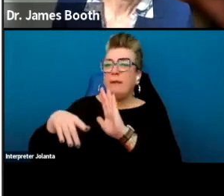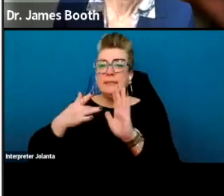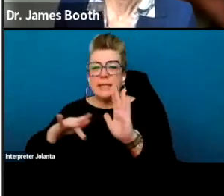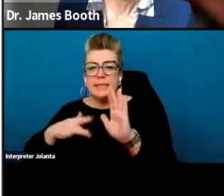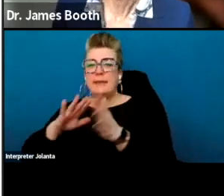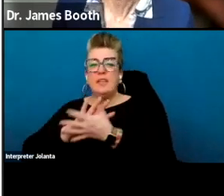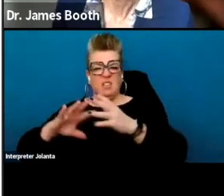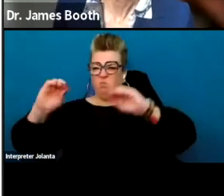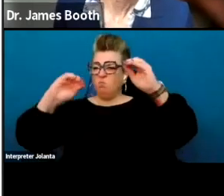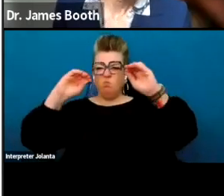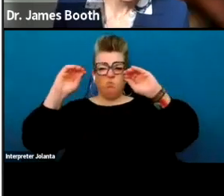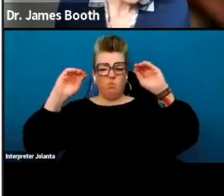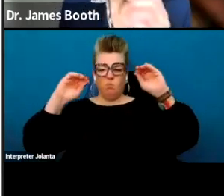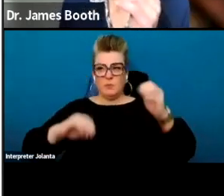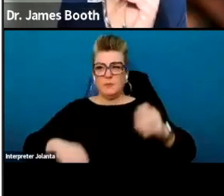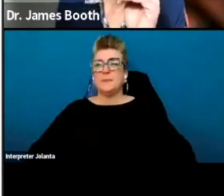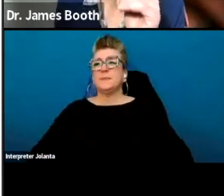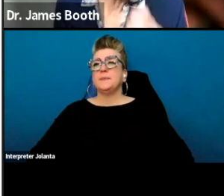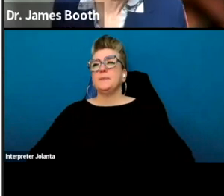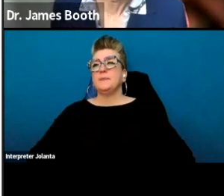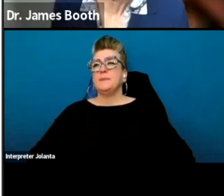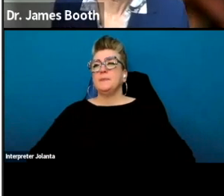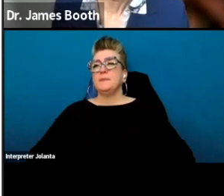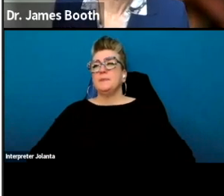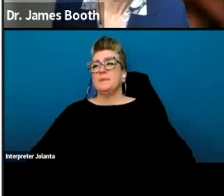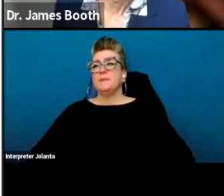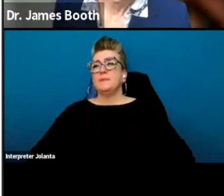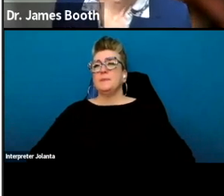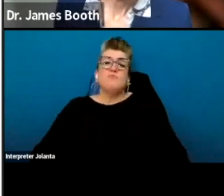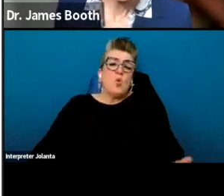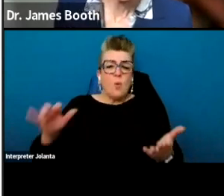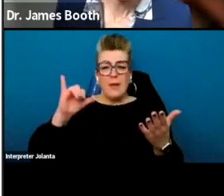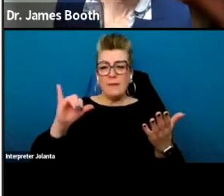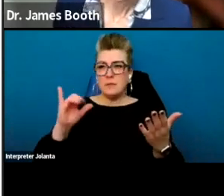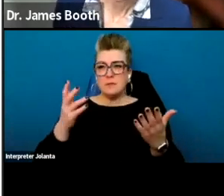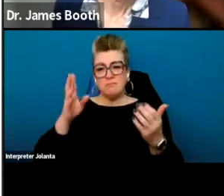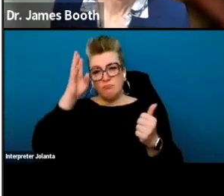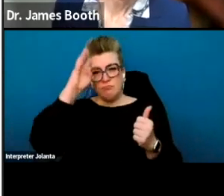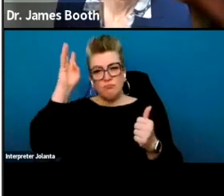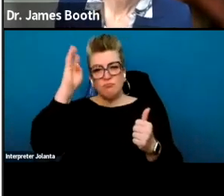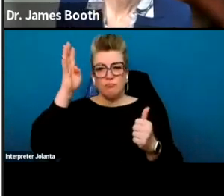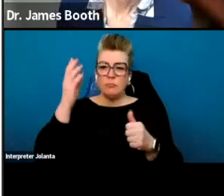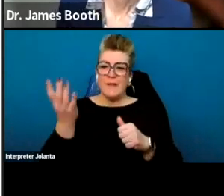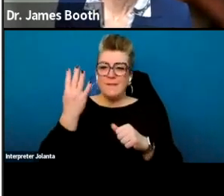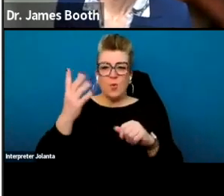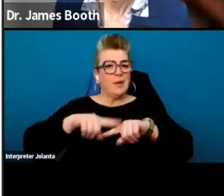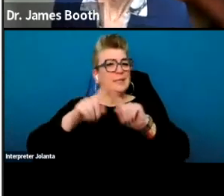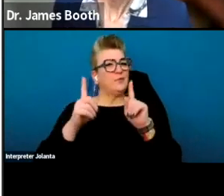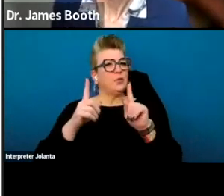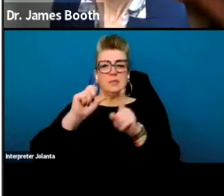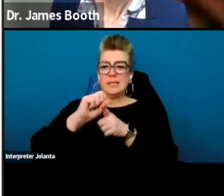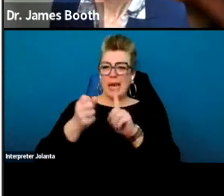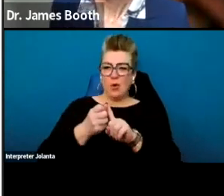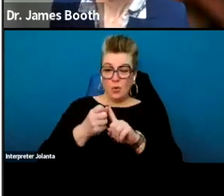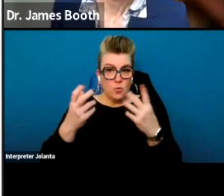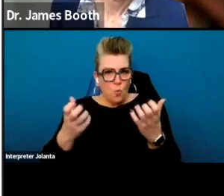between any of the comparisons. So those are the different kind of scenarios, and we wanted to look to see